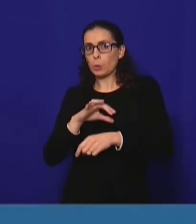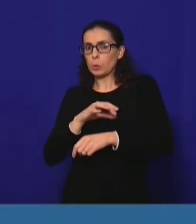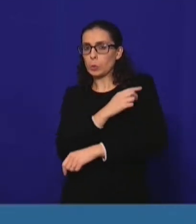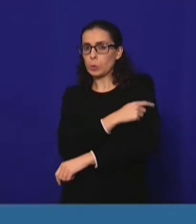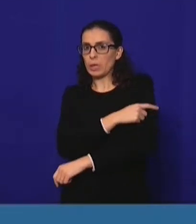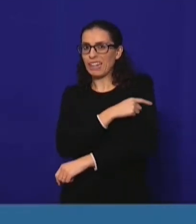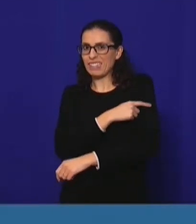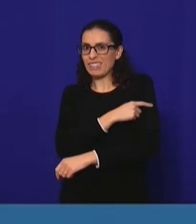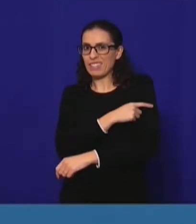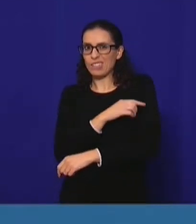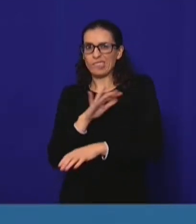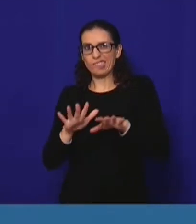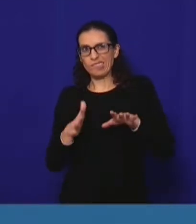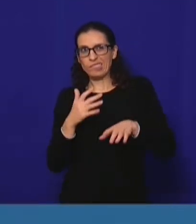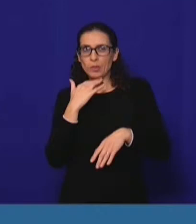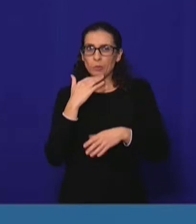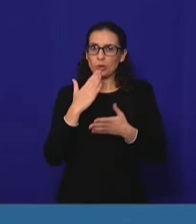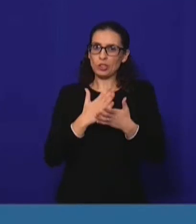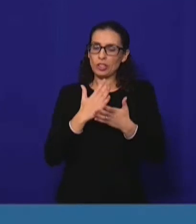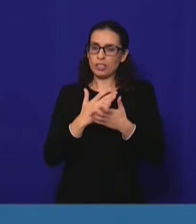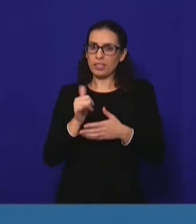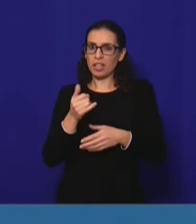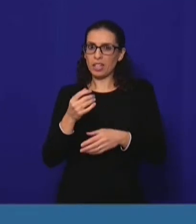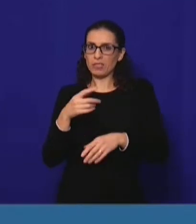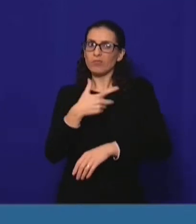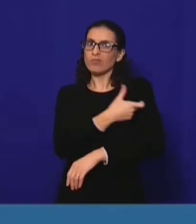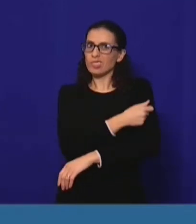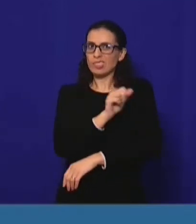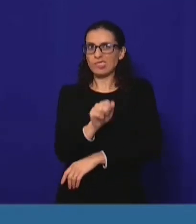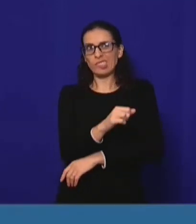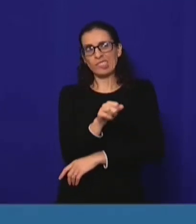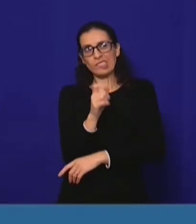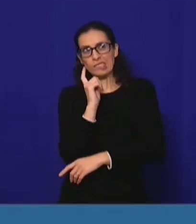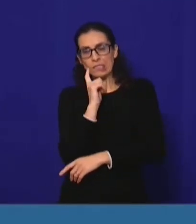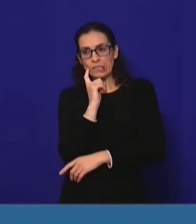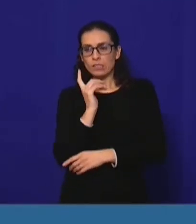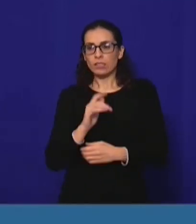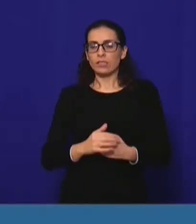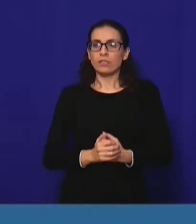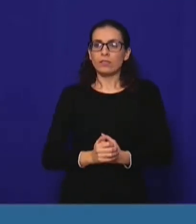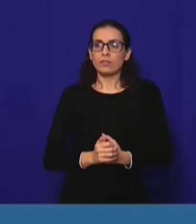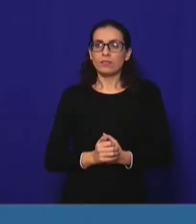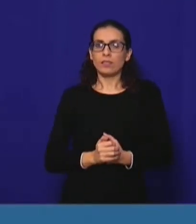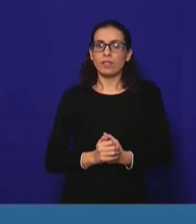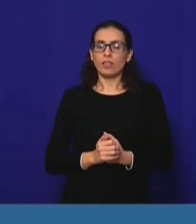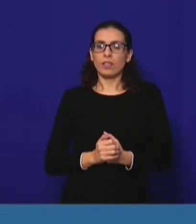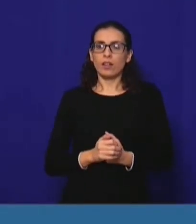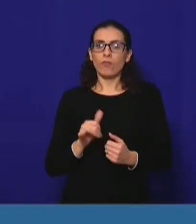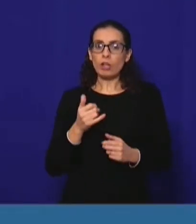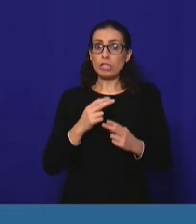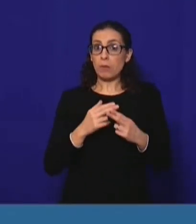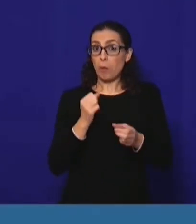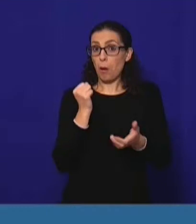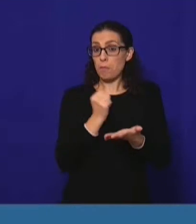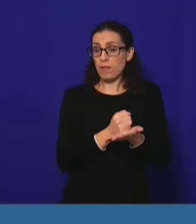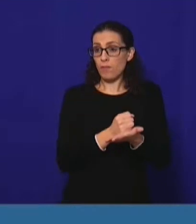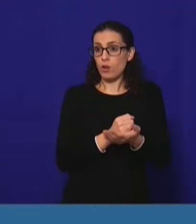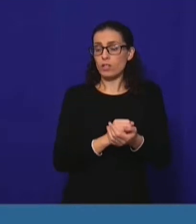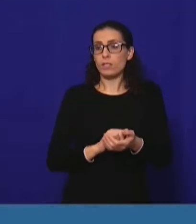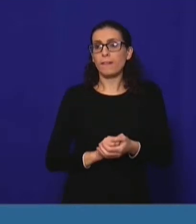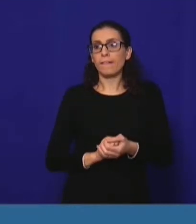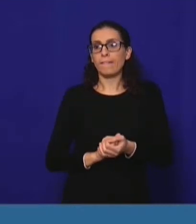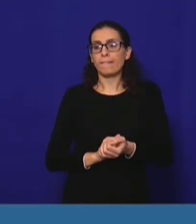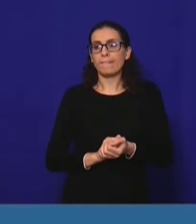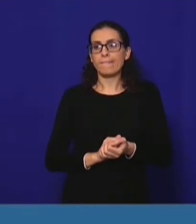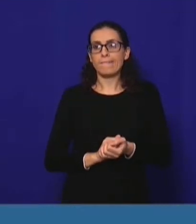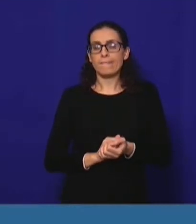take the vaccine? And the second is, we've been seeing advertisements for a take-home COVID test, which is claiming to give you results within 15 to 30 minutes, and